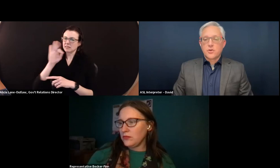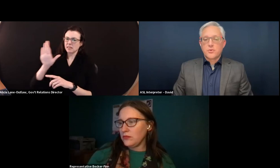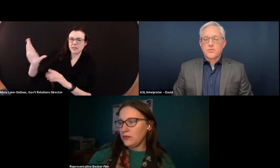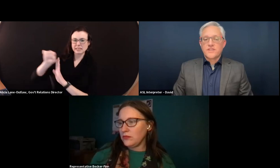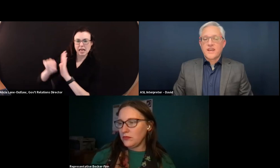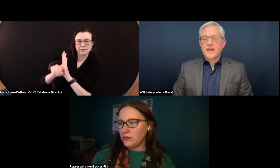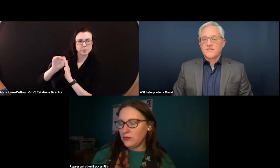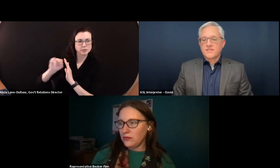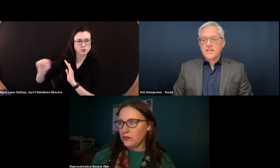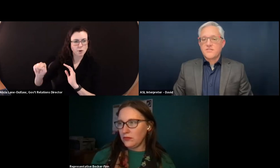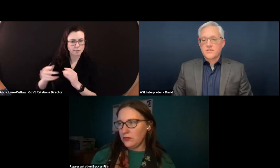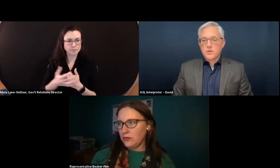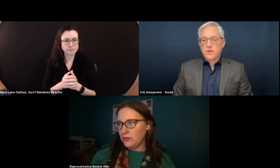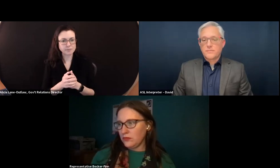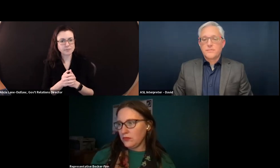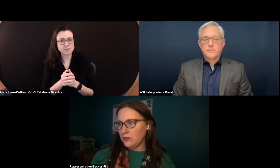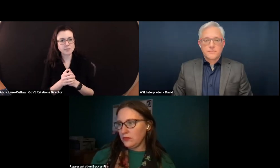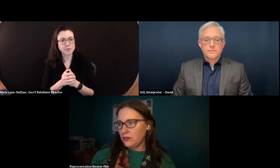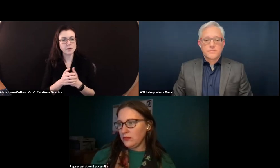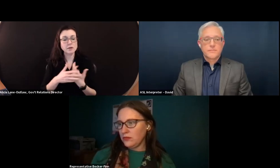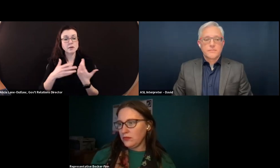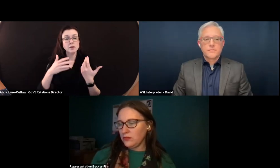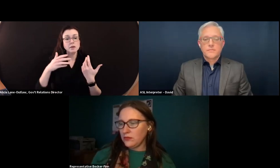educational interpreters in the eyes of the state of Minnesota.